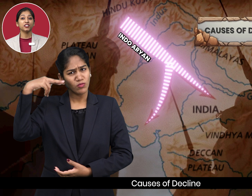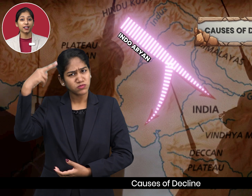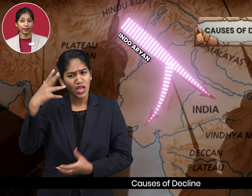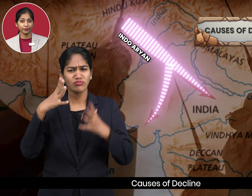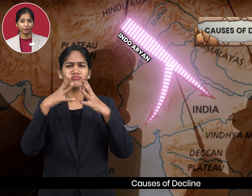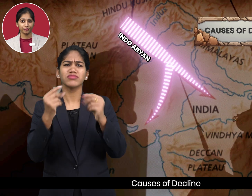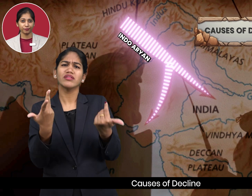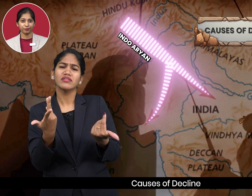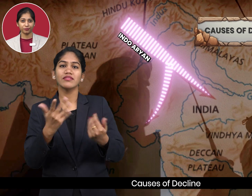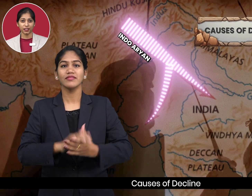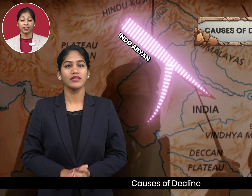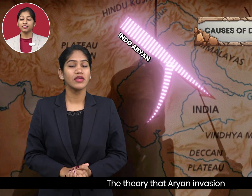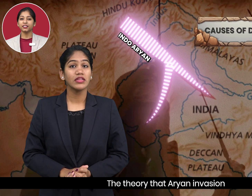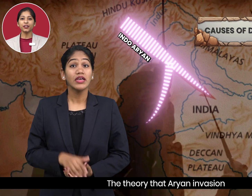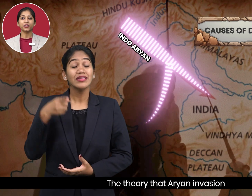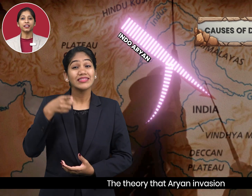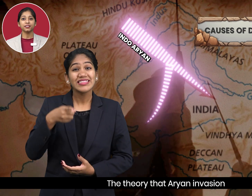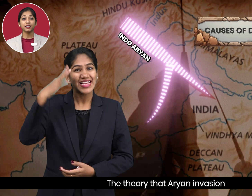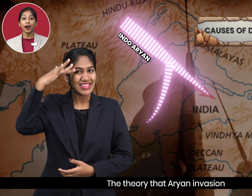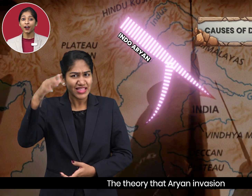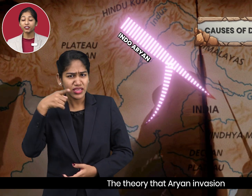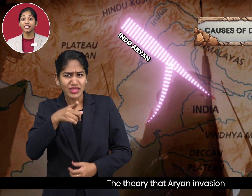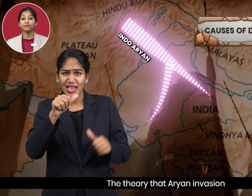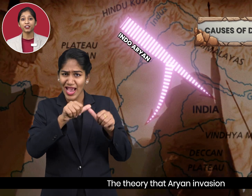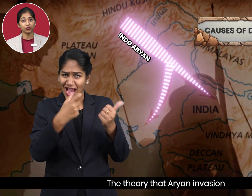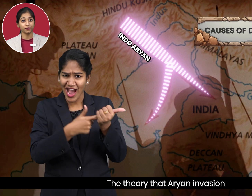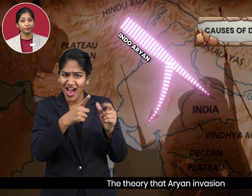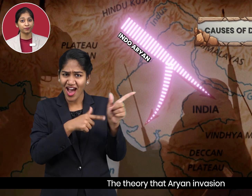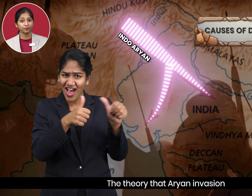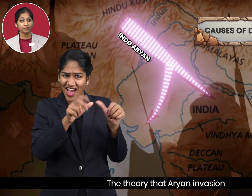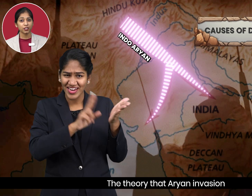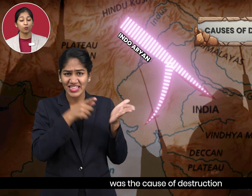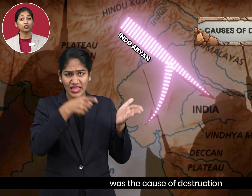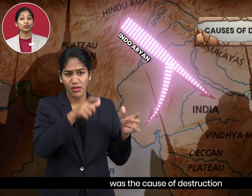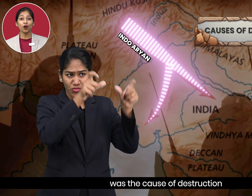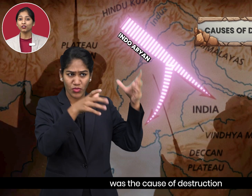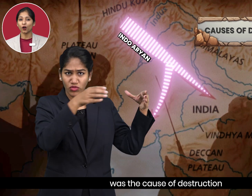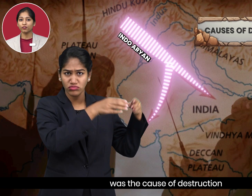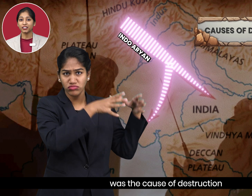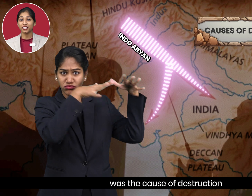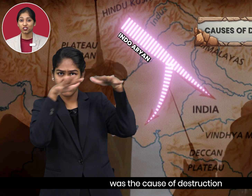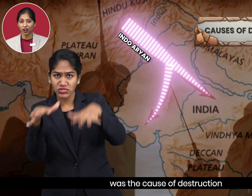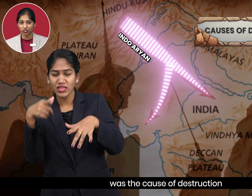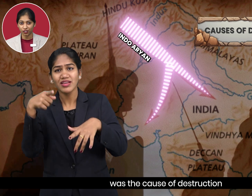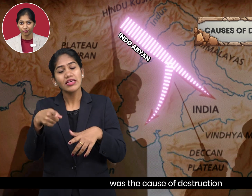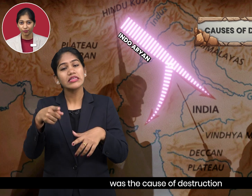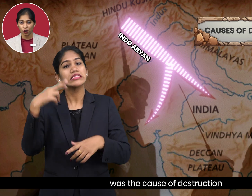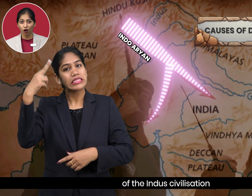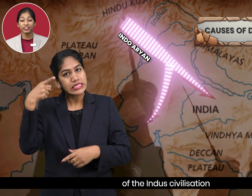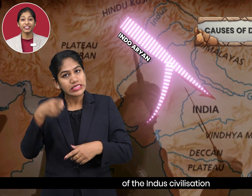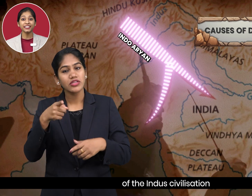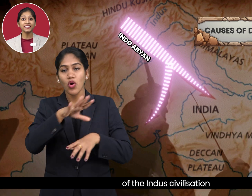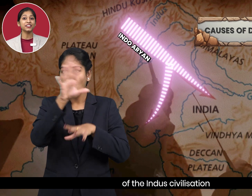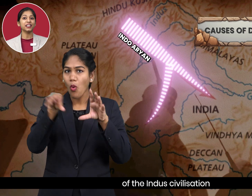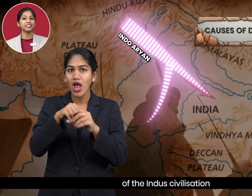Causes of decline. The theory that Aryan invasion was the cause of destruction